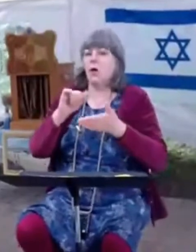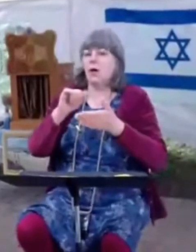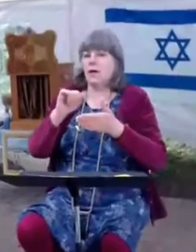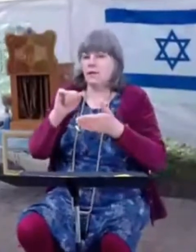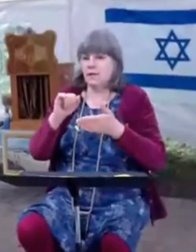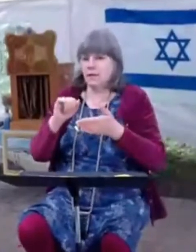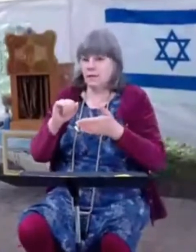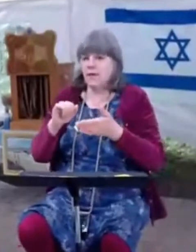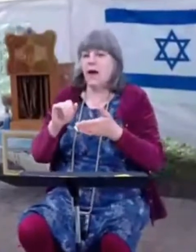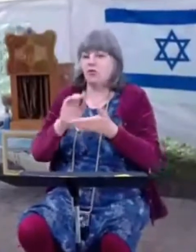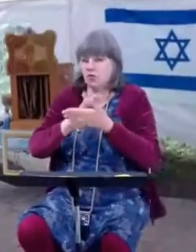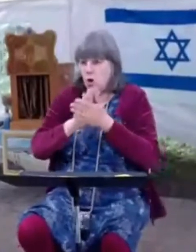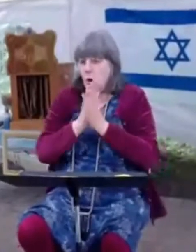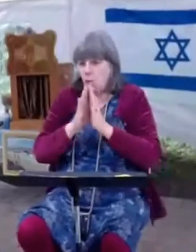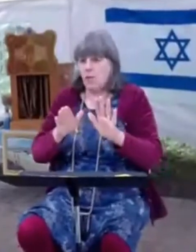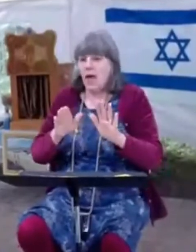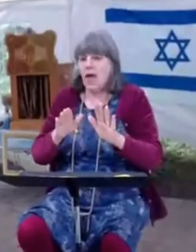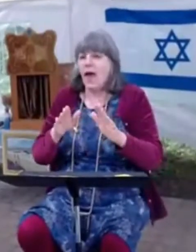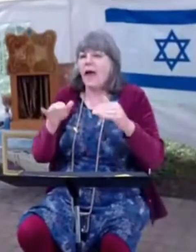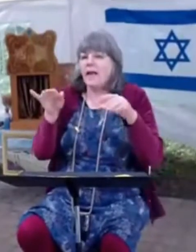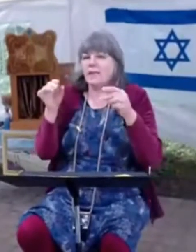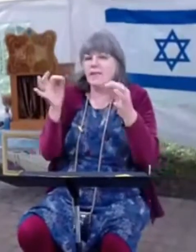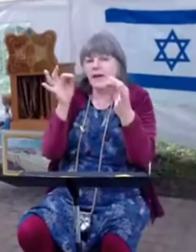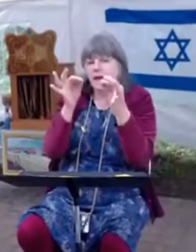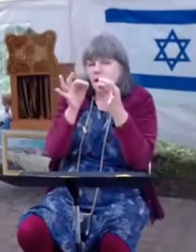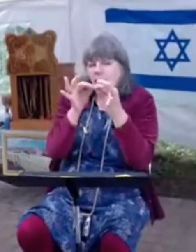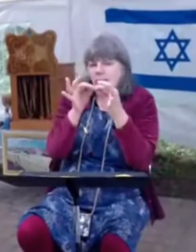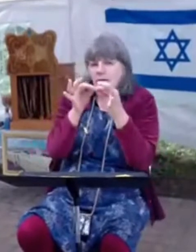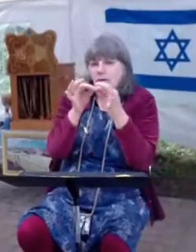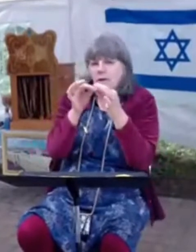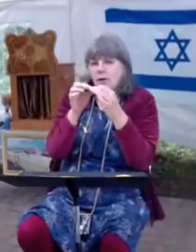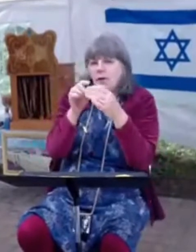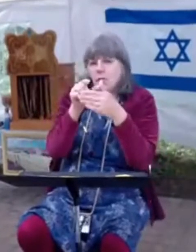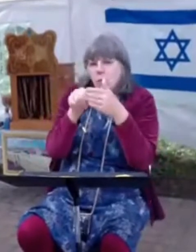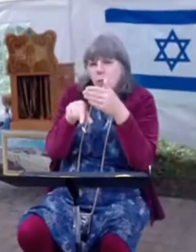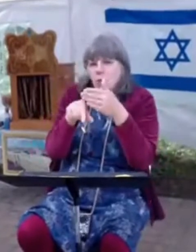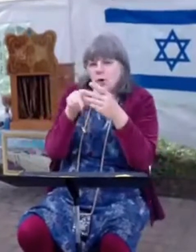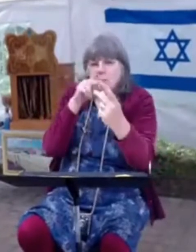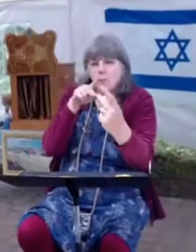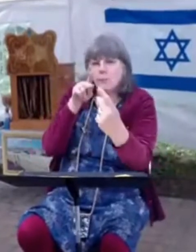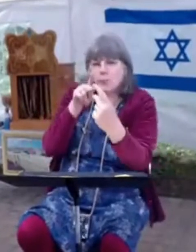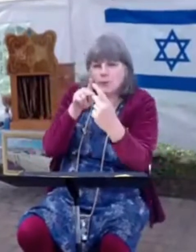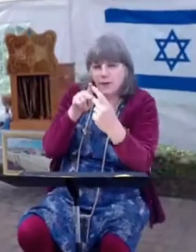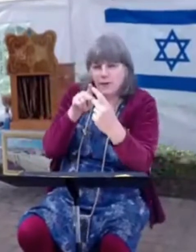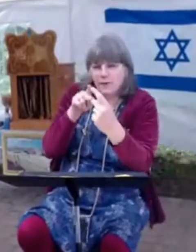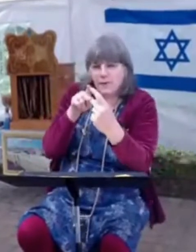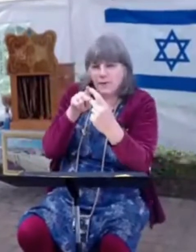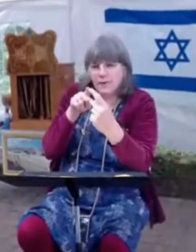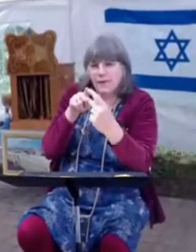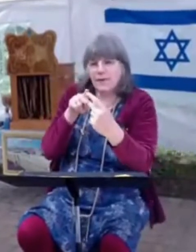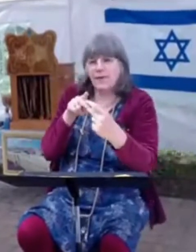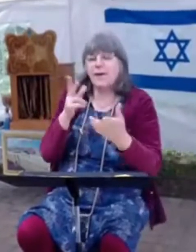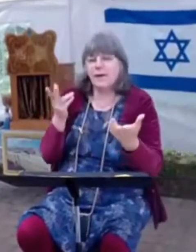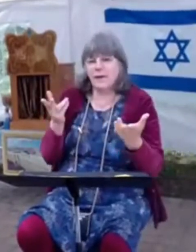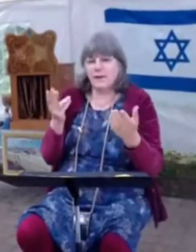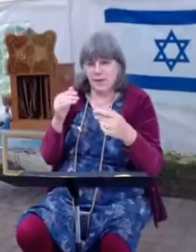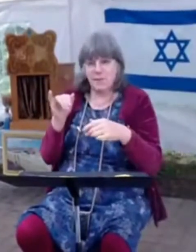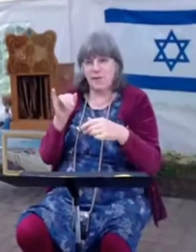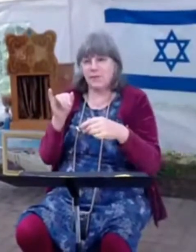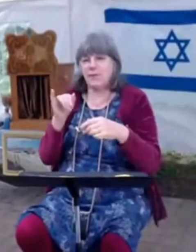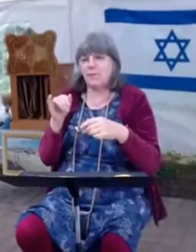So he was just talking to them about their own culture of the day, which hatred was,